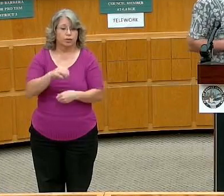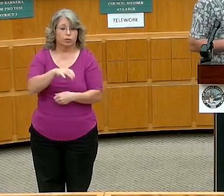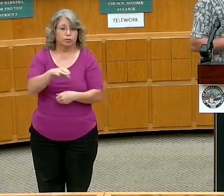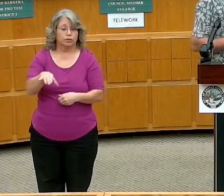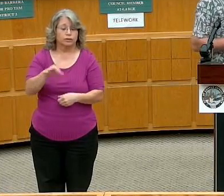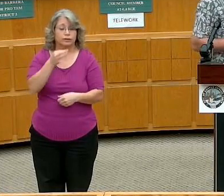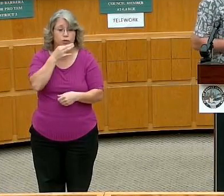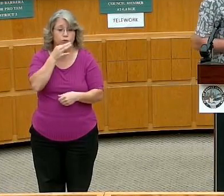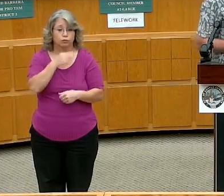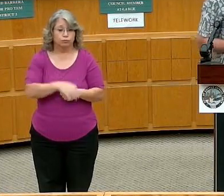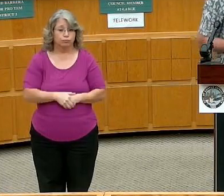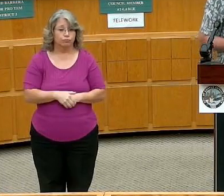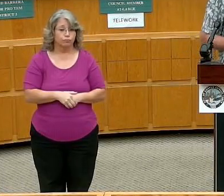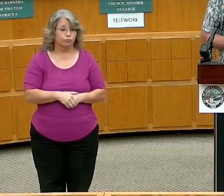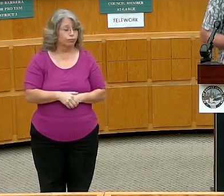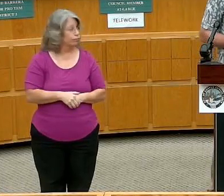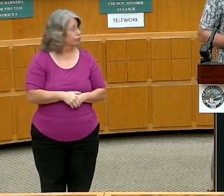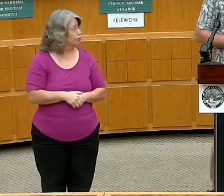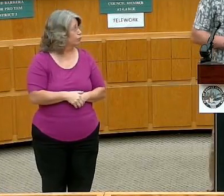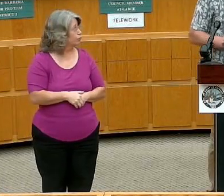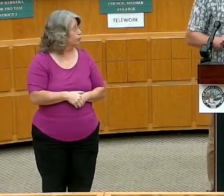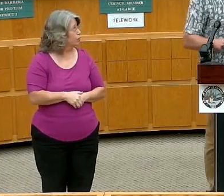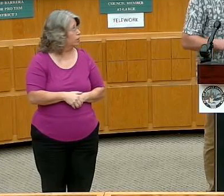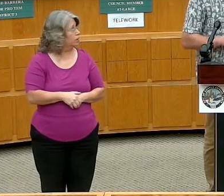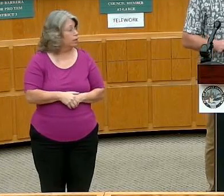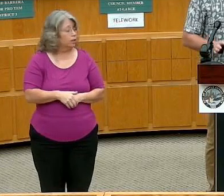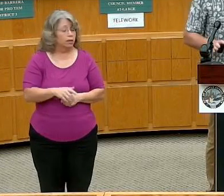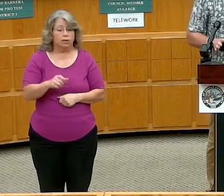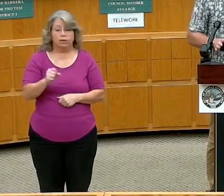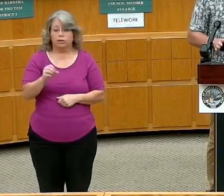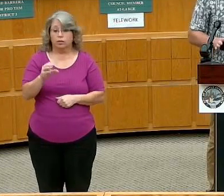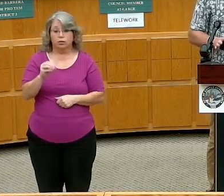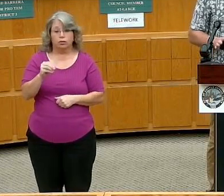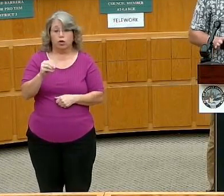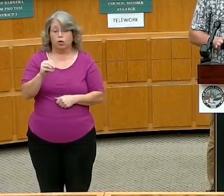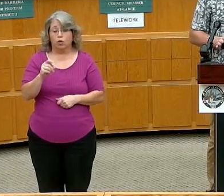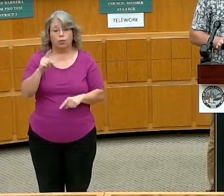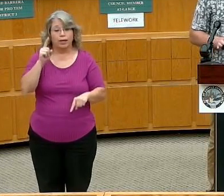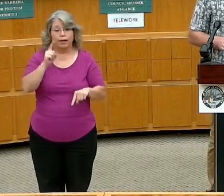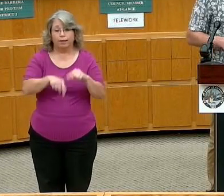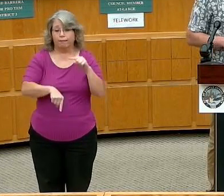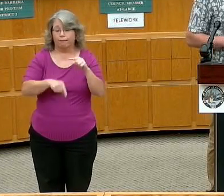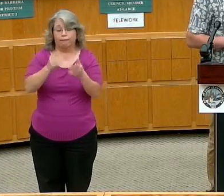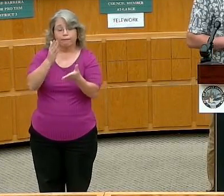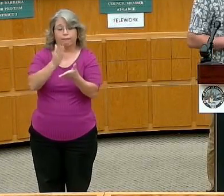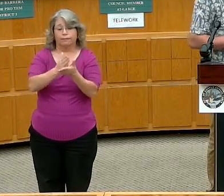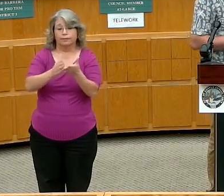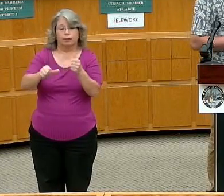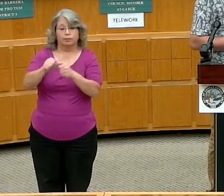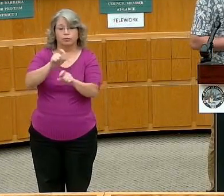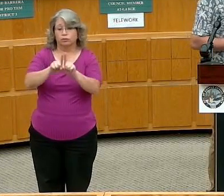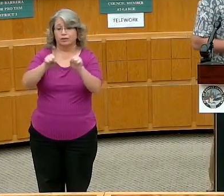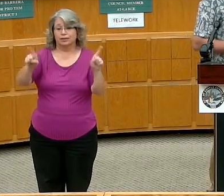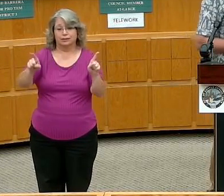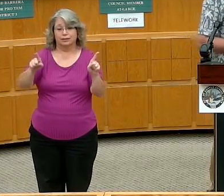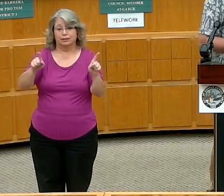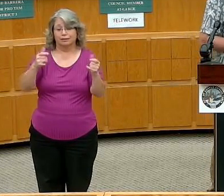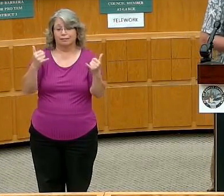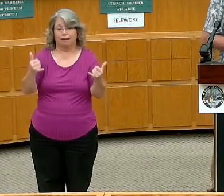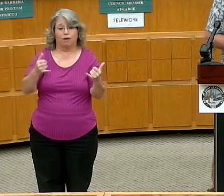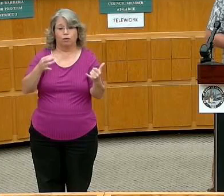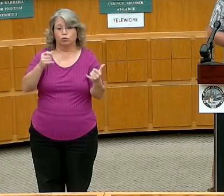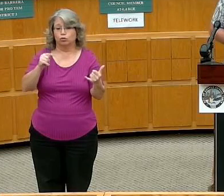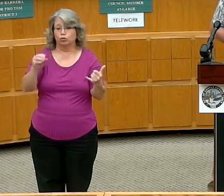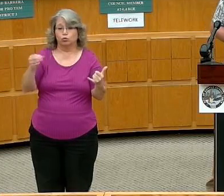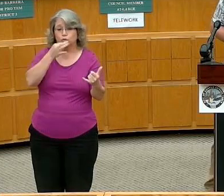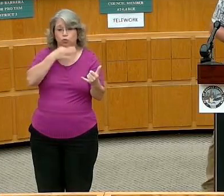All right, summary: too soon to stop social distancing. That's, I think, the main message here. If the estimated